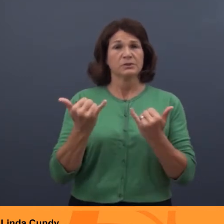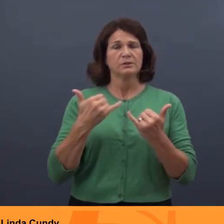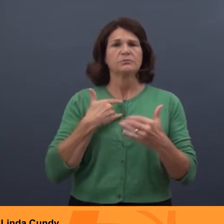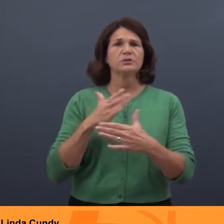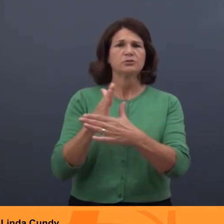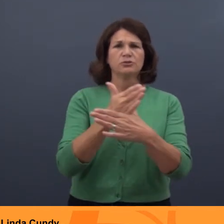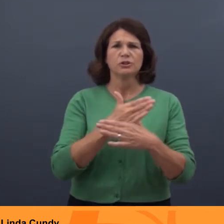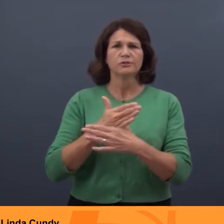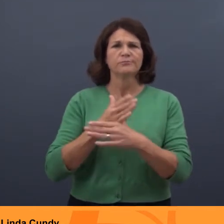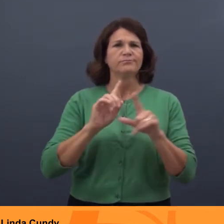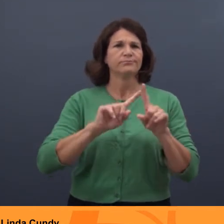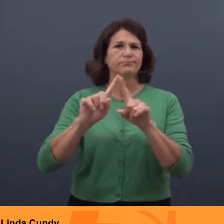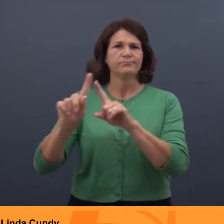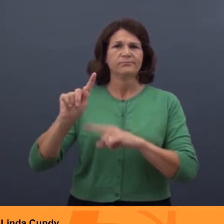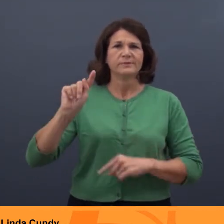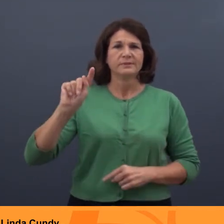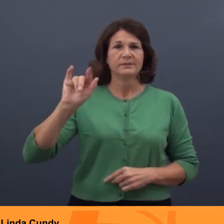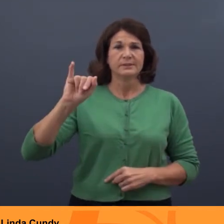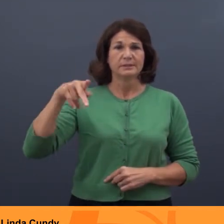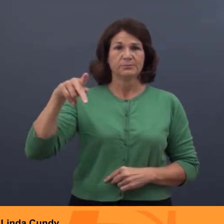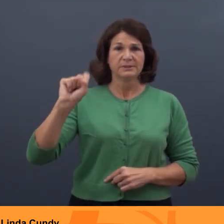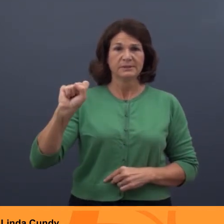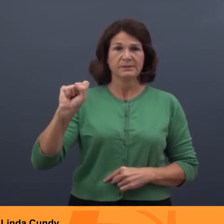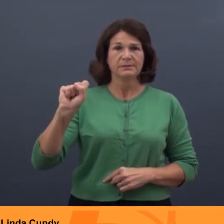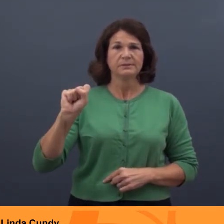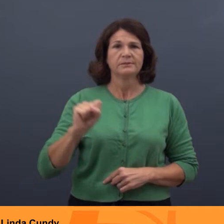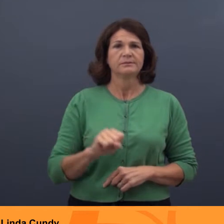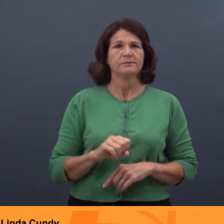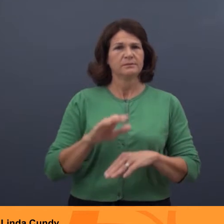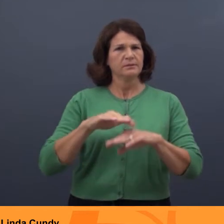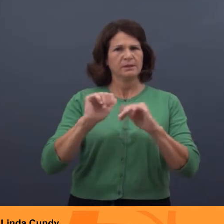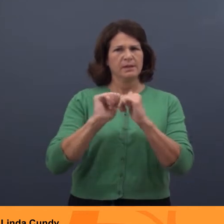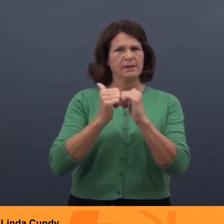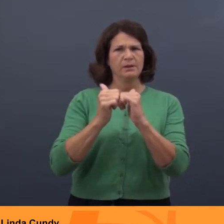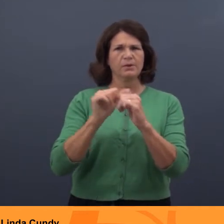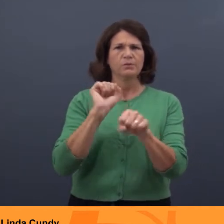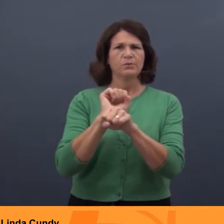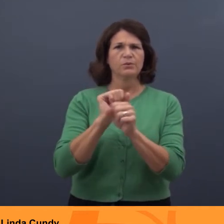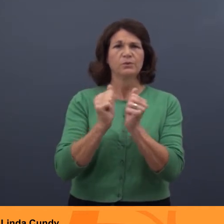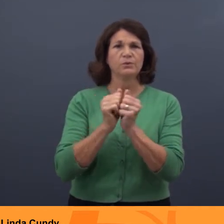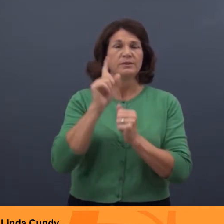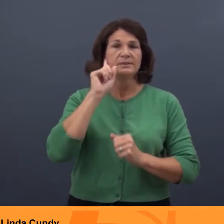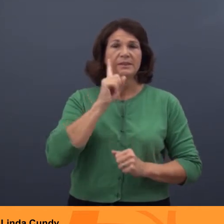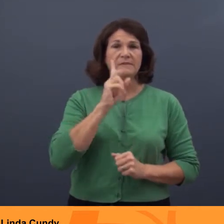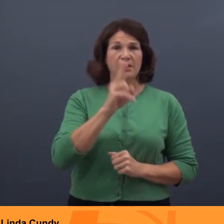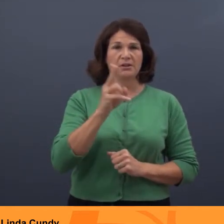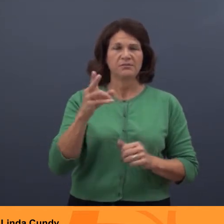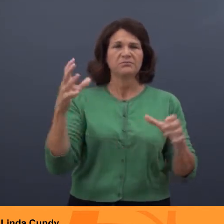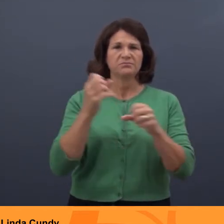Today I'd like to share a variety of tips on working with a deaf and hard of hearing student in your classroom.